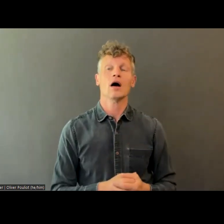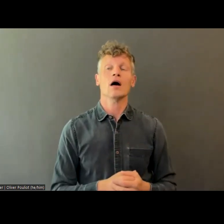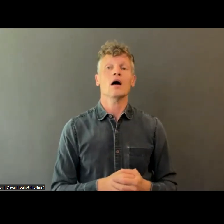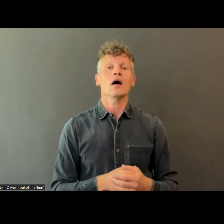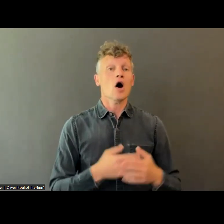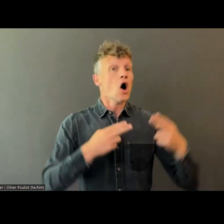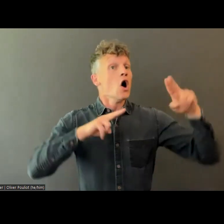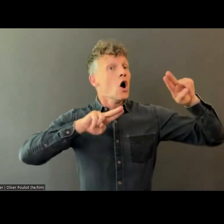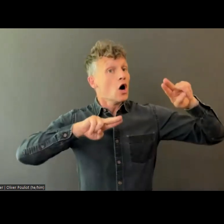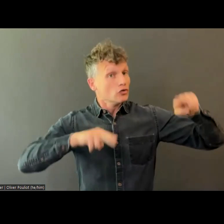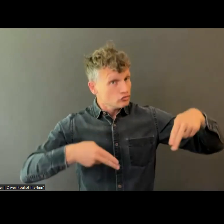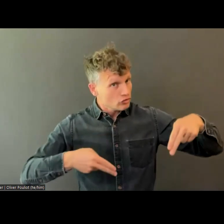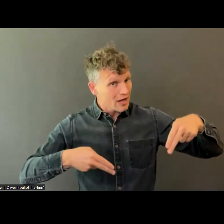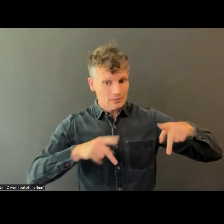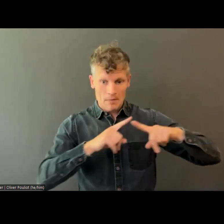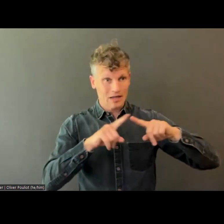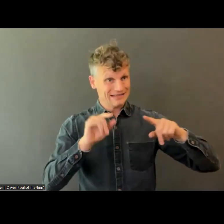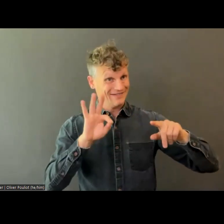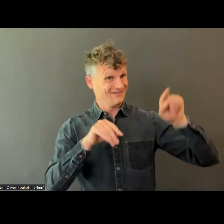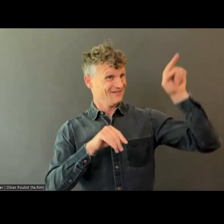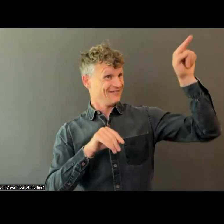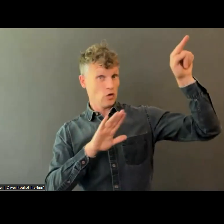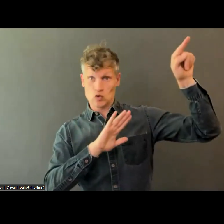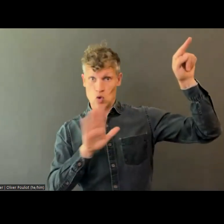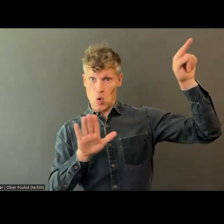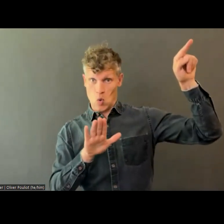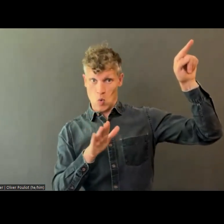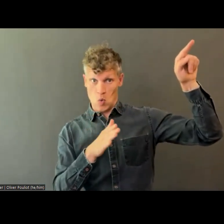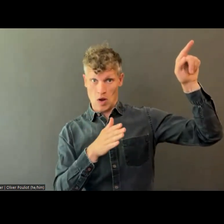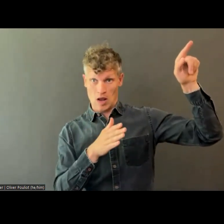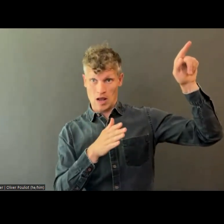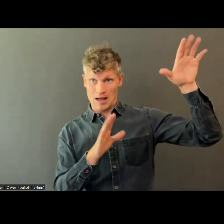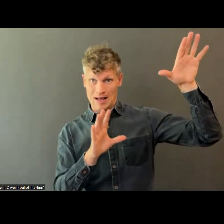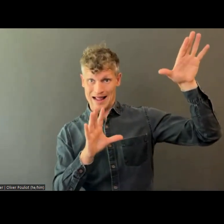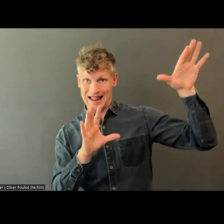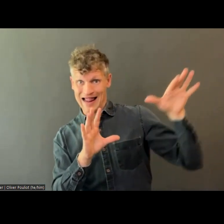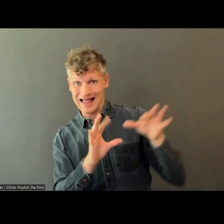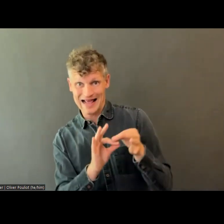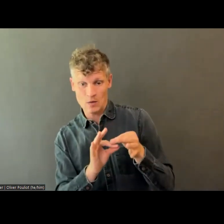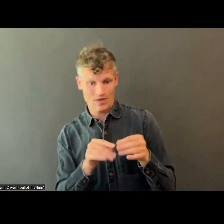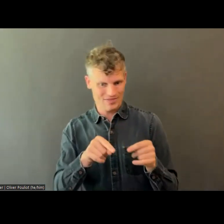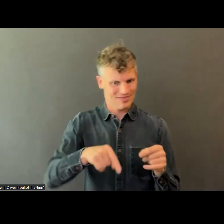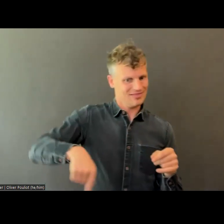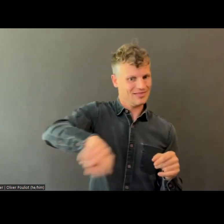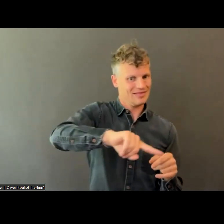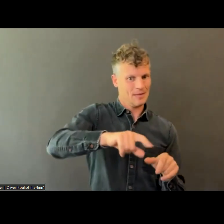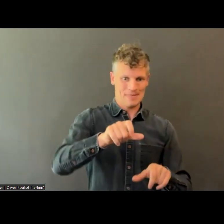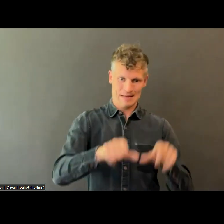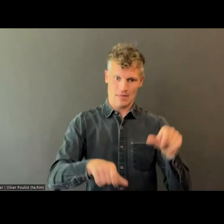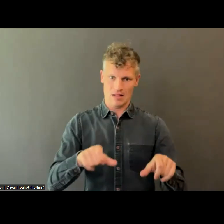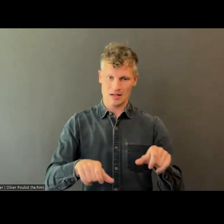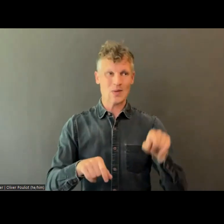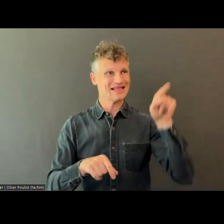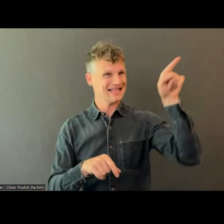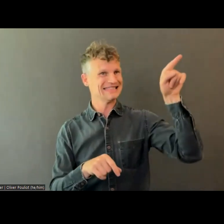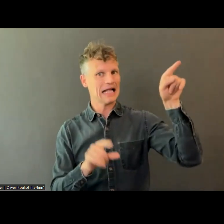them into our supplier base. But it doesn't stop at that. And I think you heard Susan talk a little bit about this new explosion of